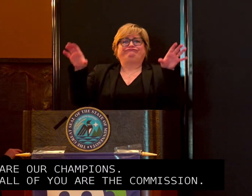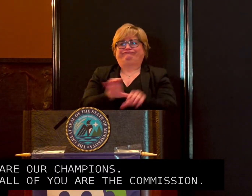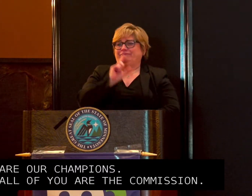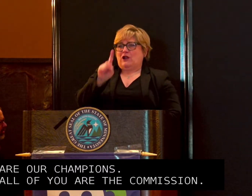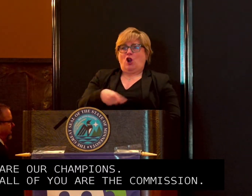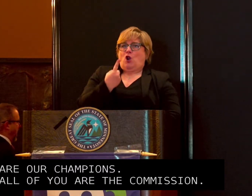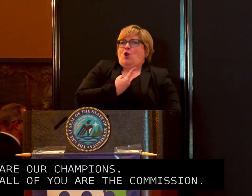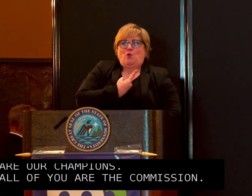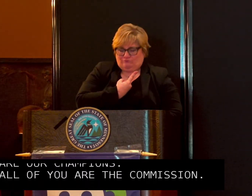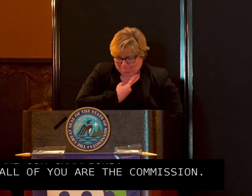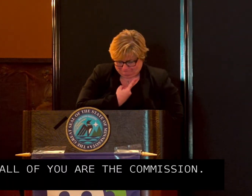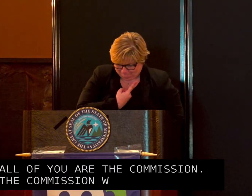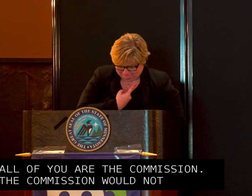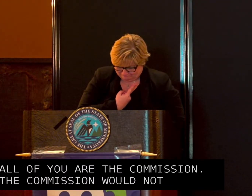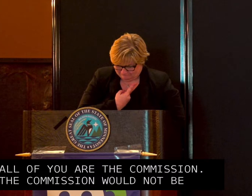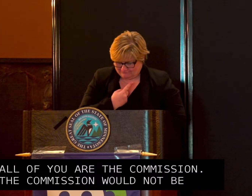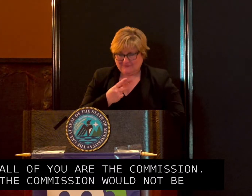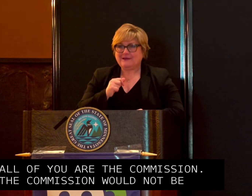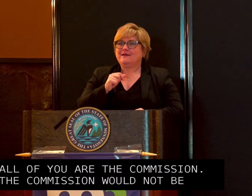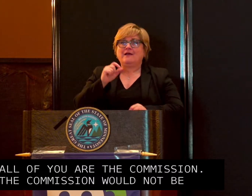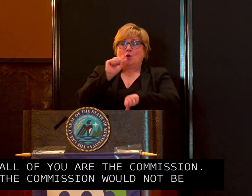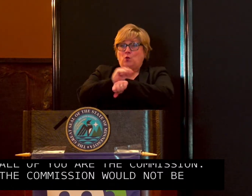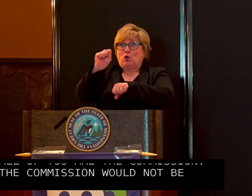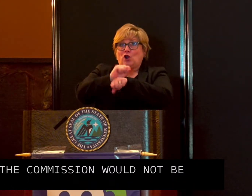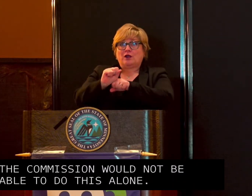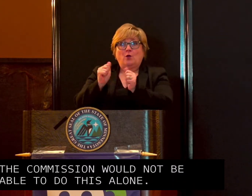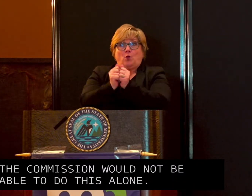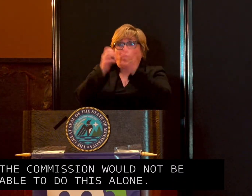would not be able to do this alone.